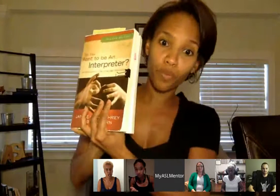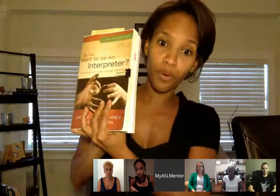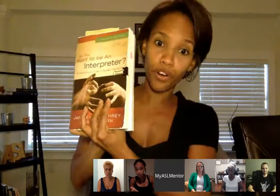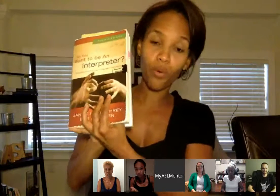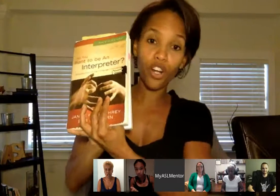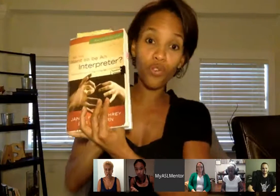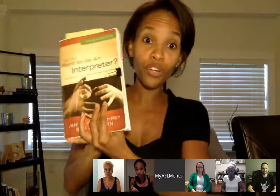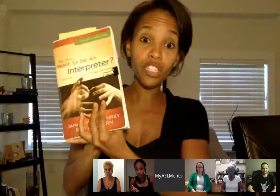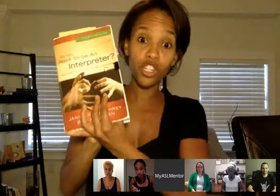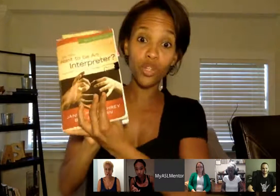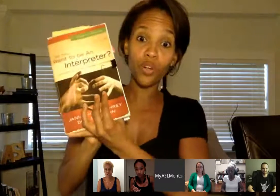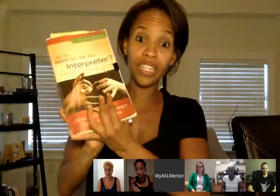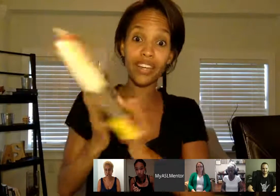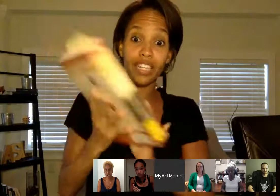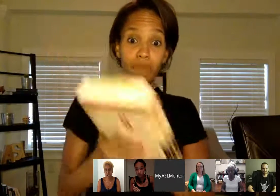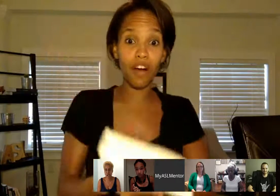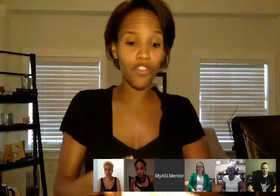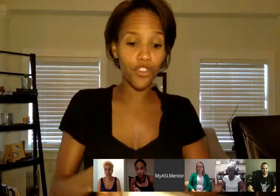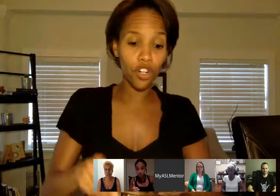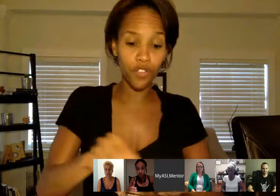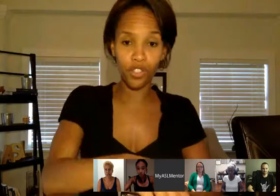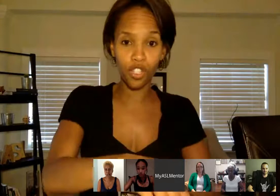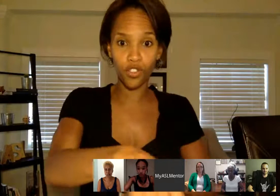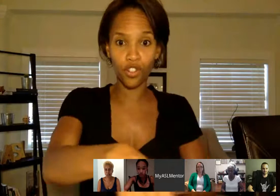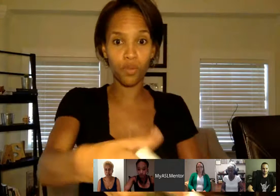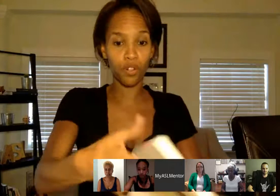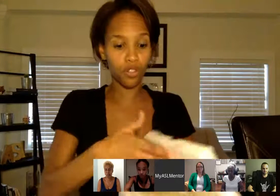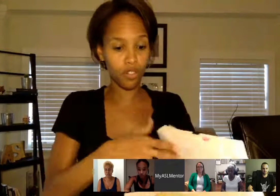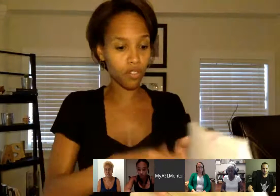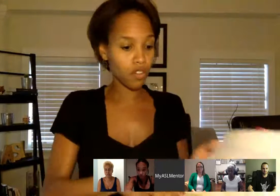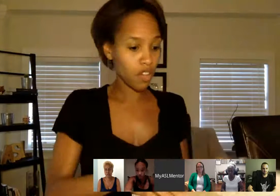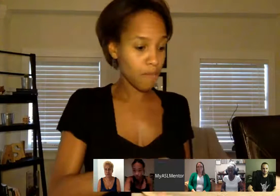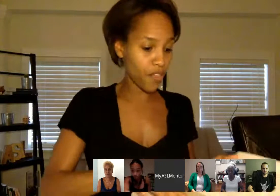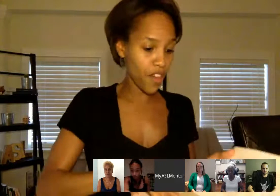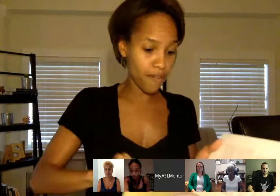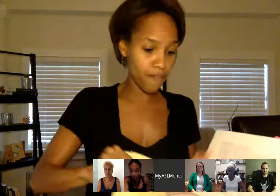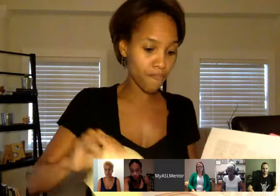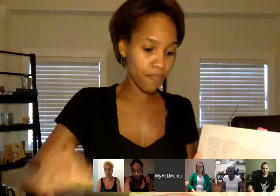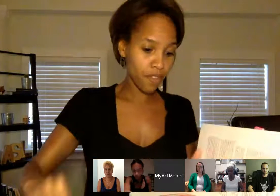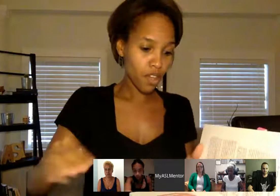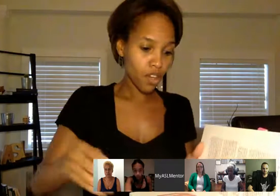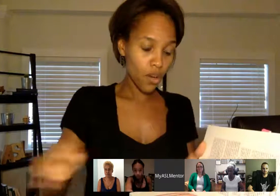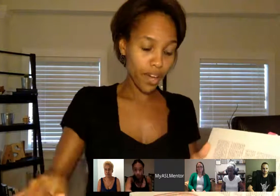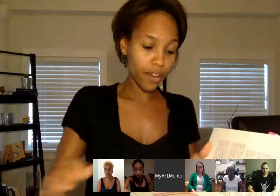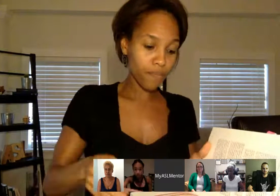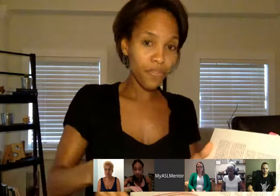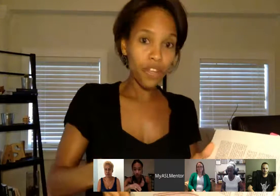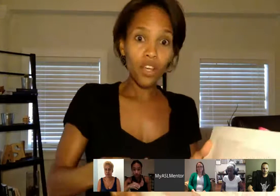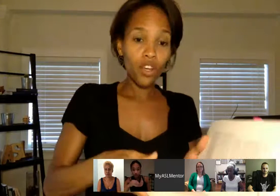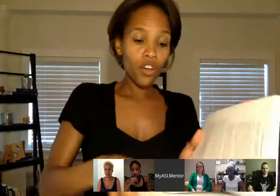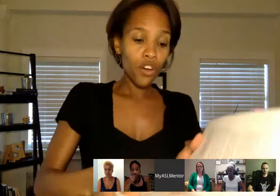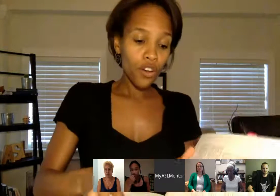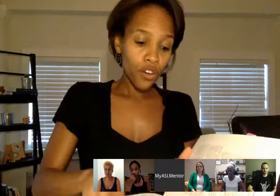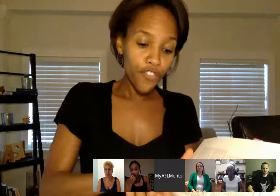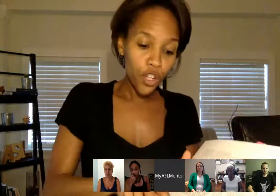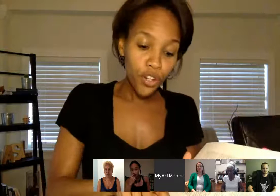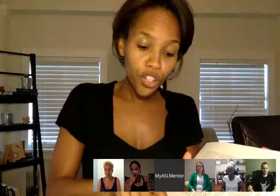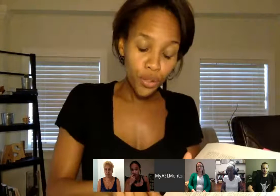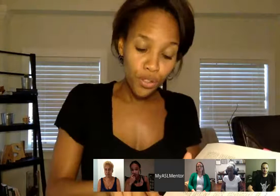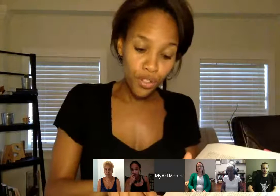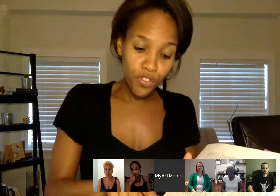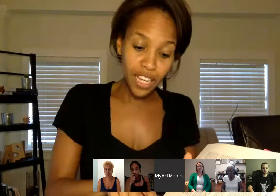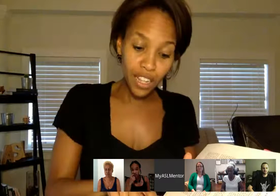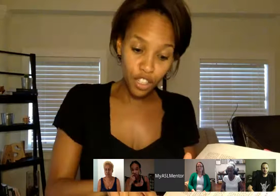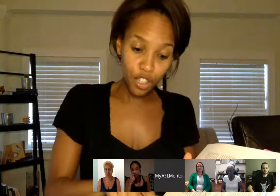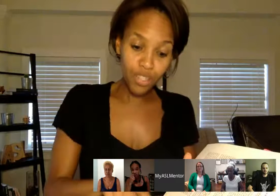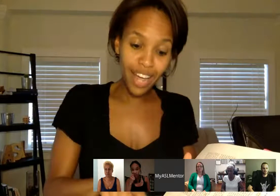an Interpreter, and I want to read to you what it says about third versus first person about that. Okay. Fluent